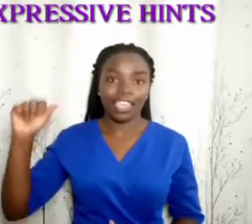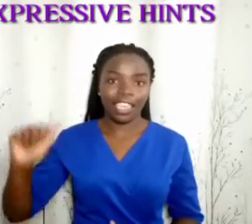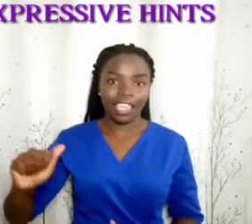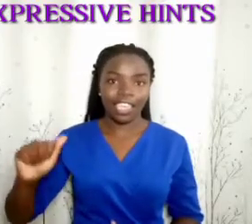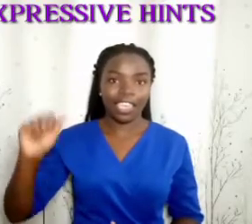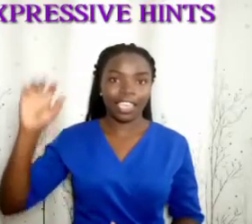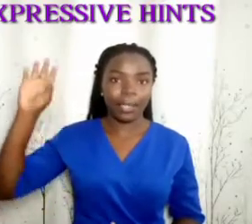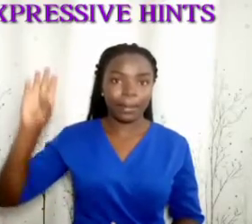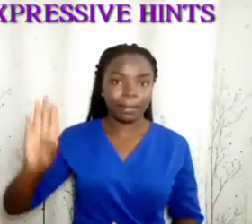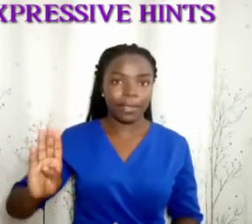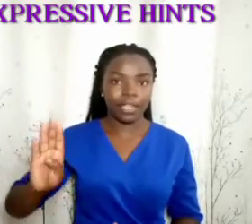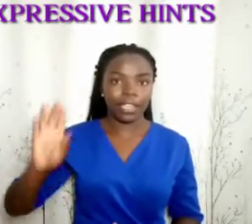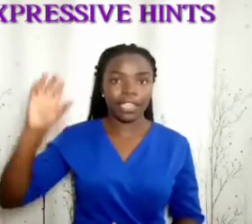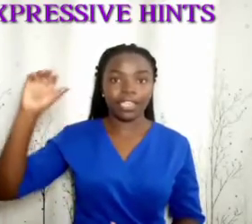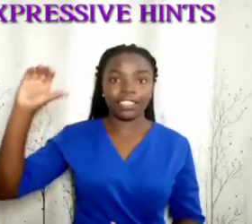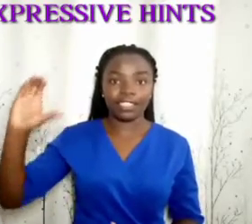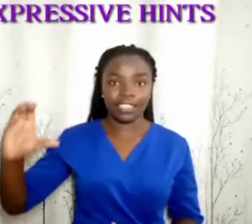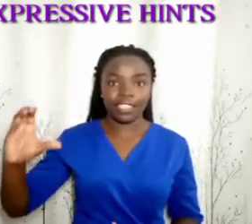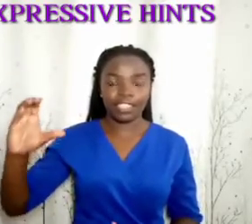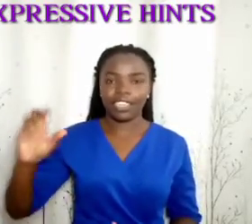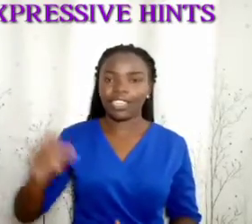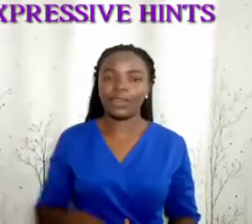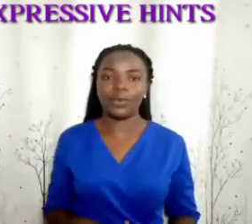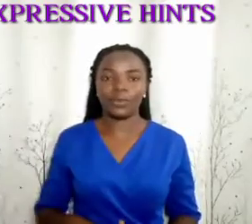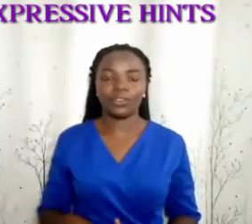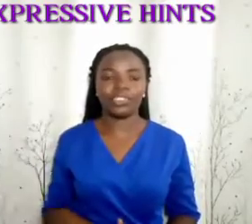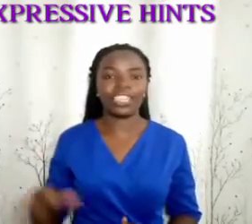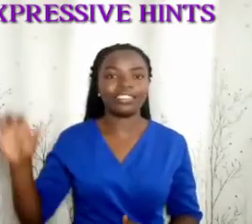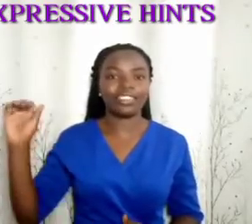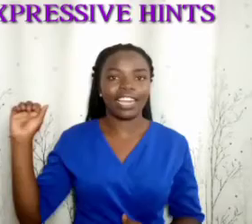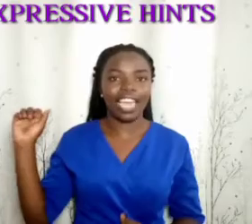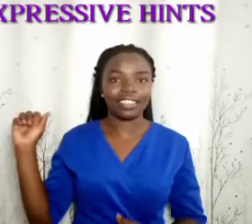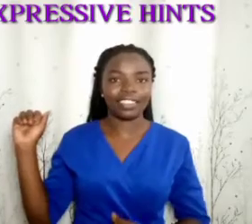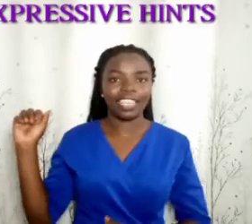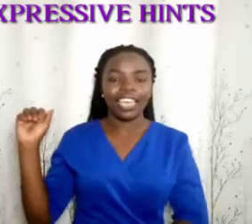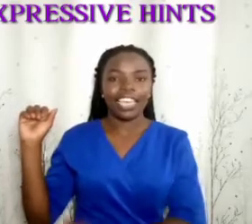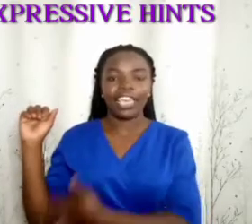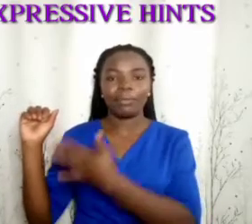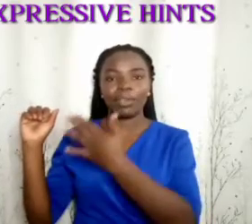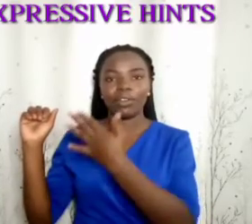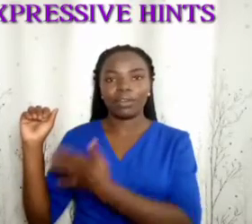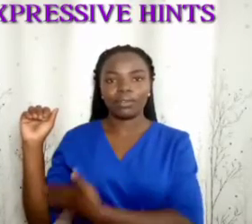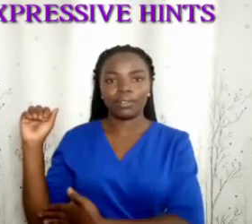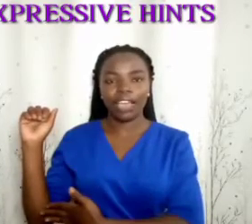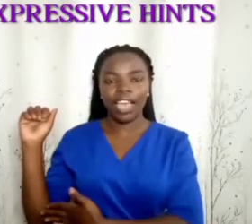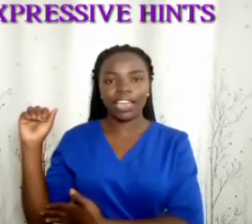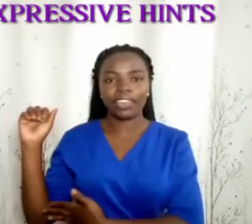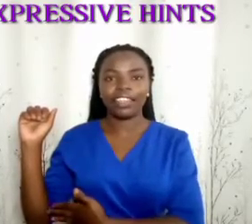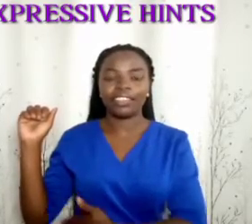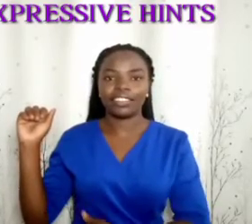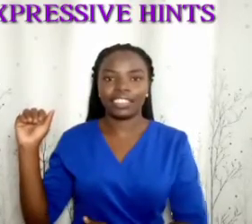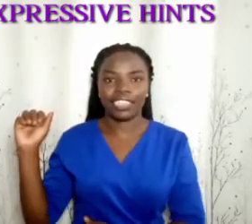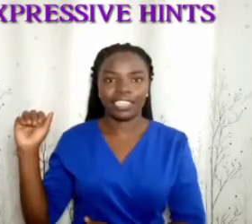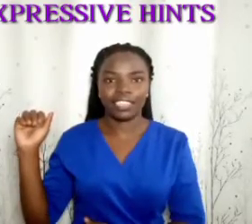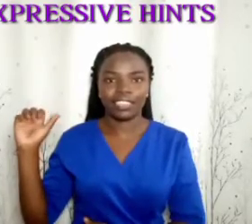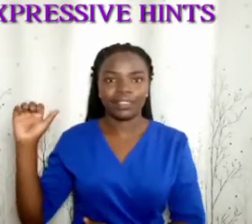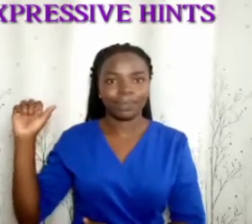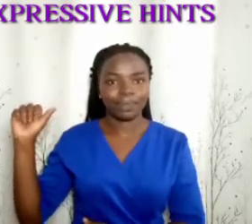A, B, C. No, you should just relax and make your hand steady.